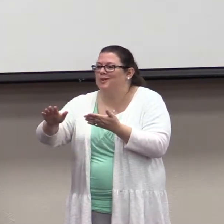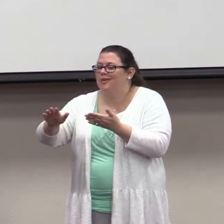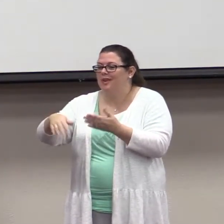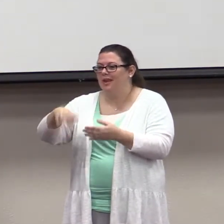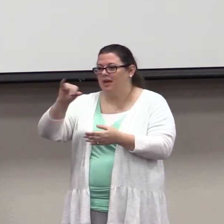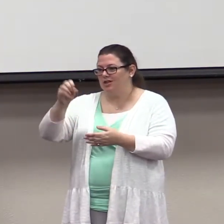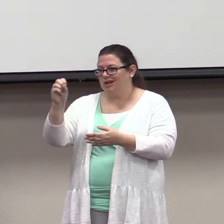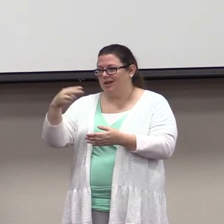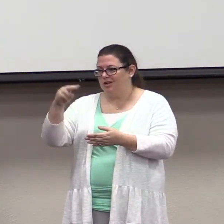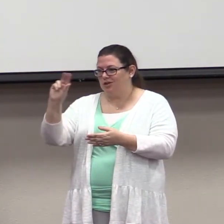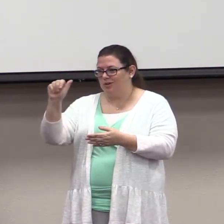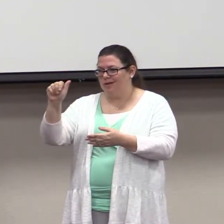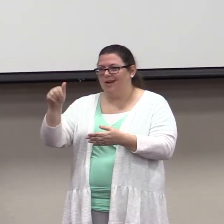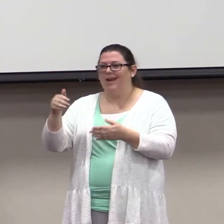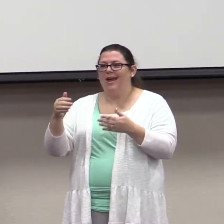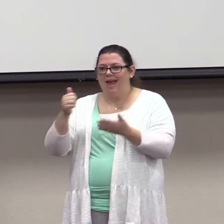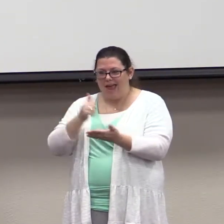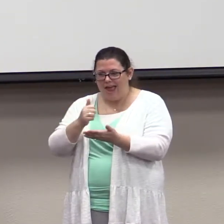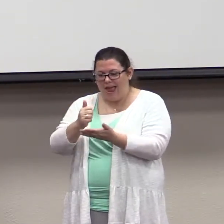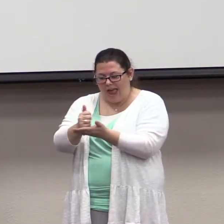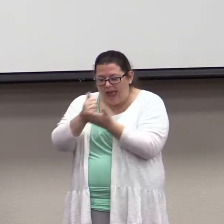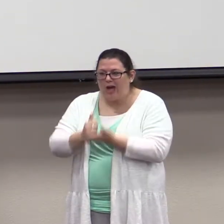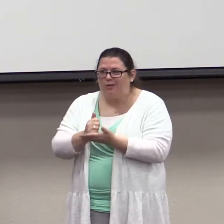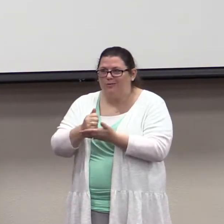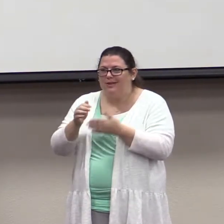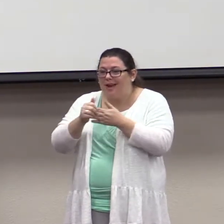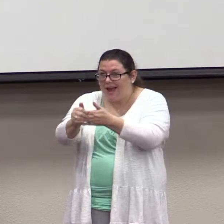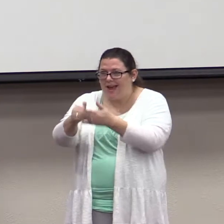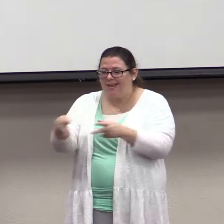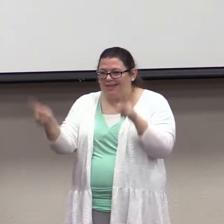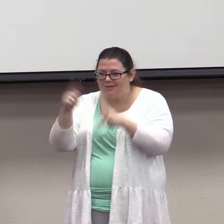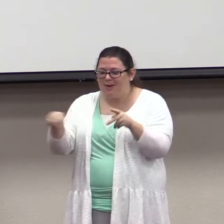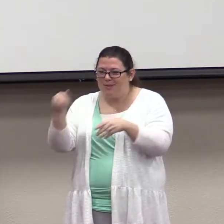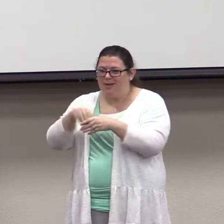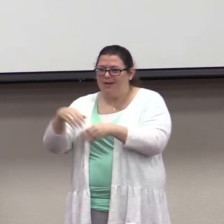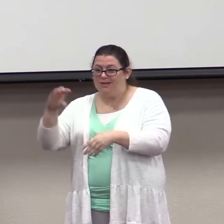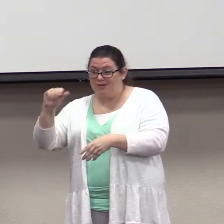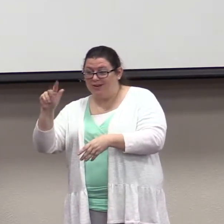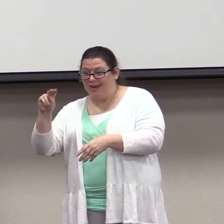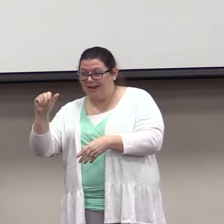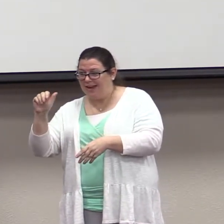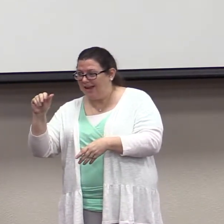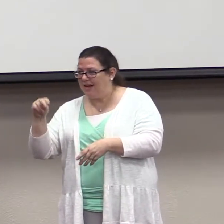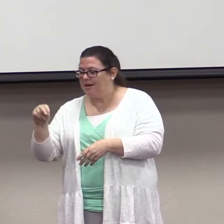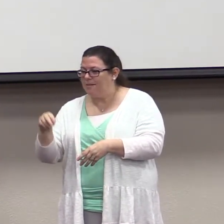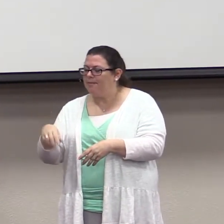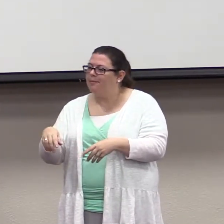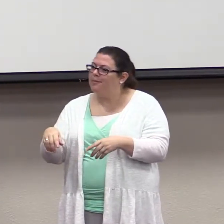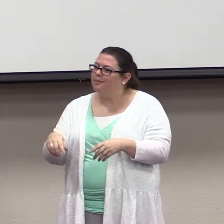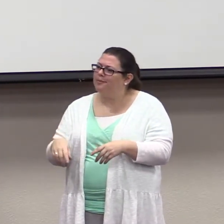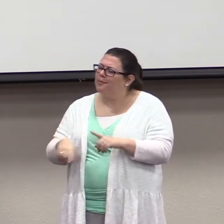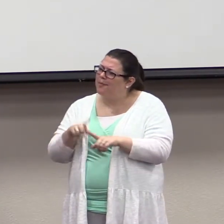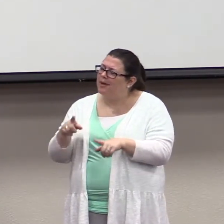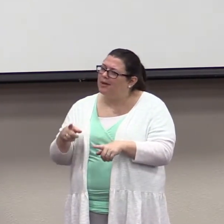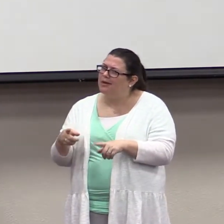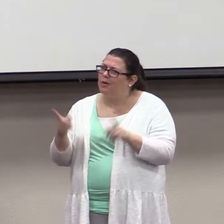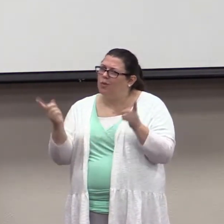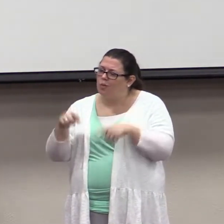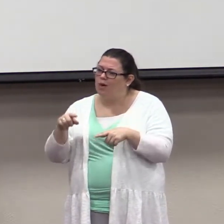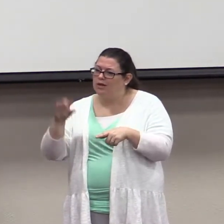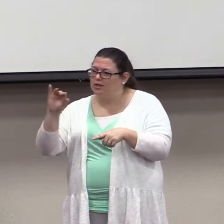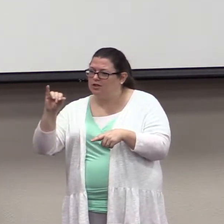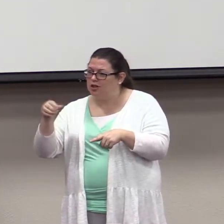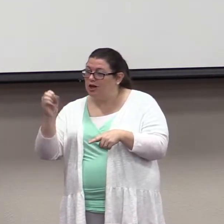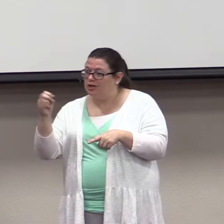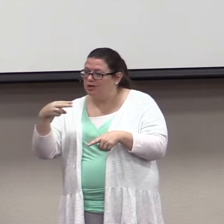of Canaan and take the land that they should have had. But when Joshua died, what happened? He had